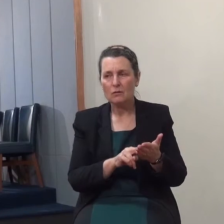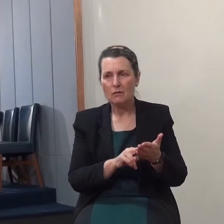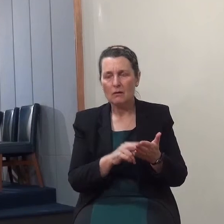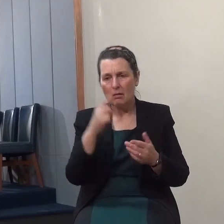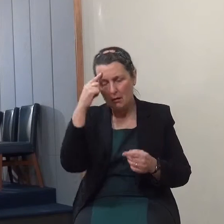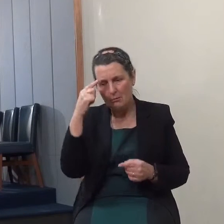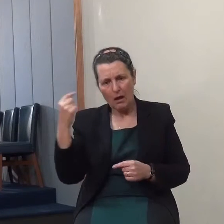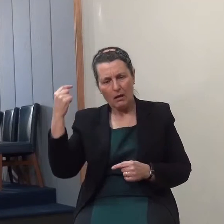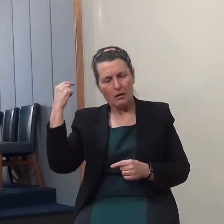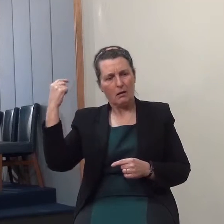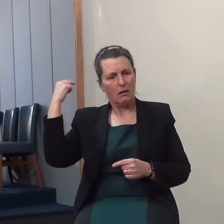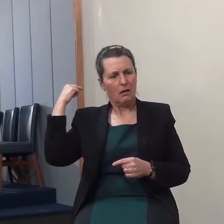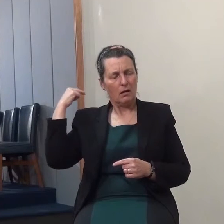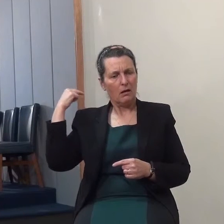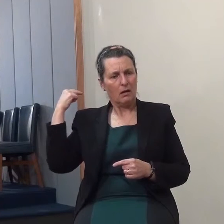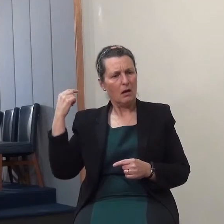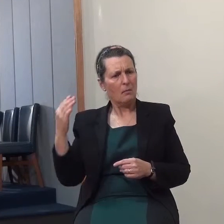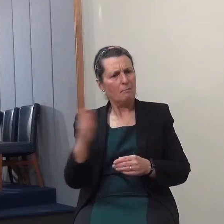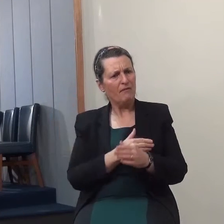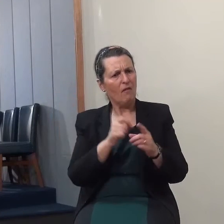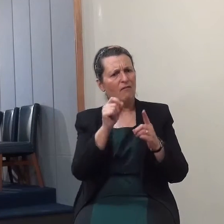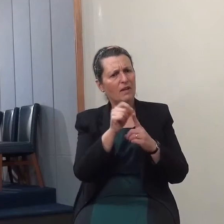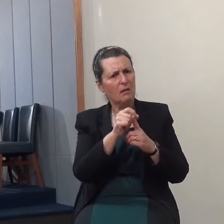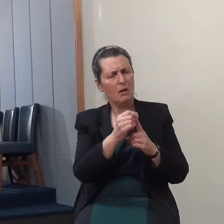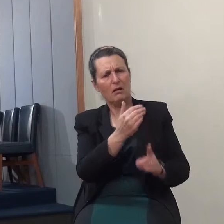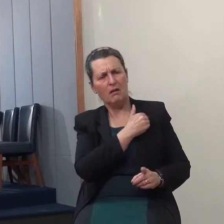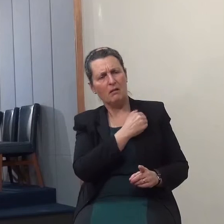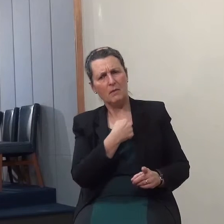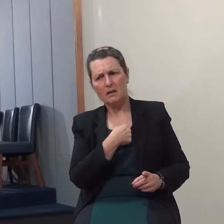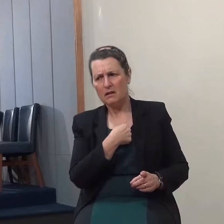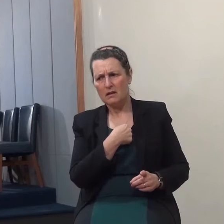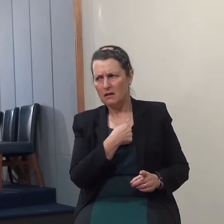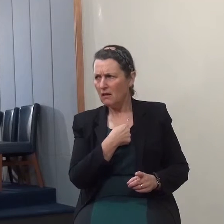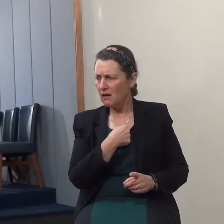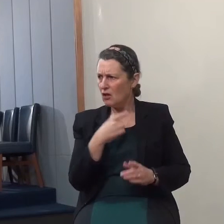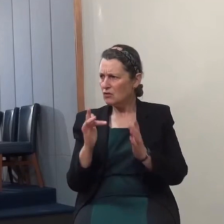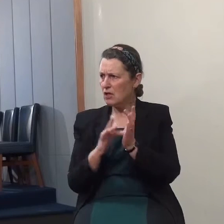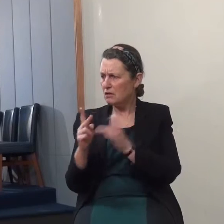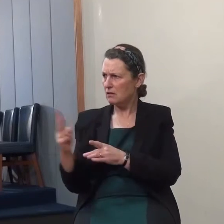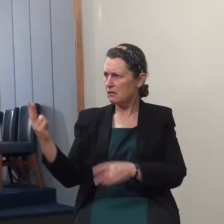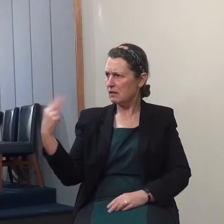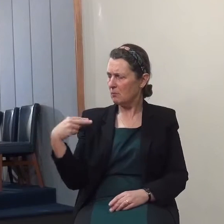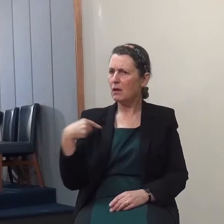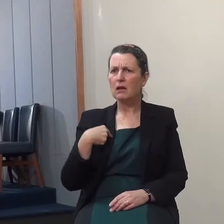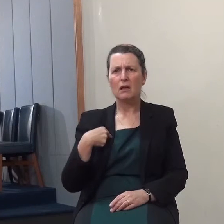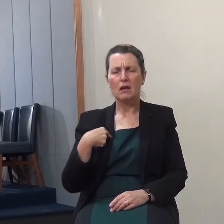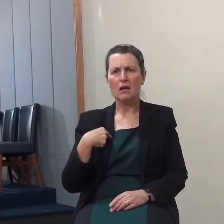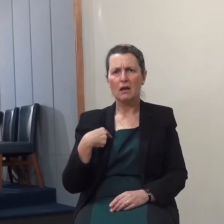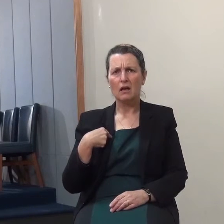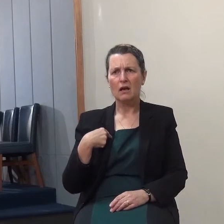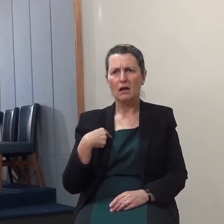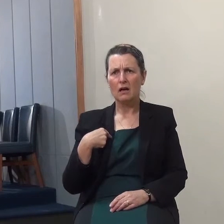called, where he stayed and began to tell him about Jesus of